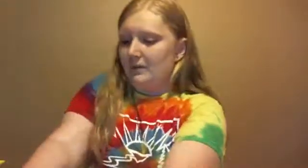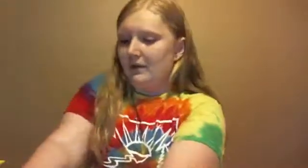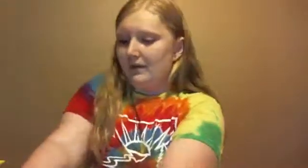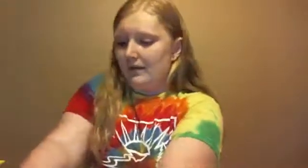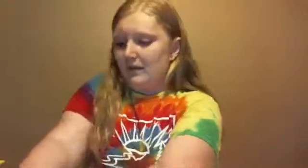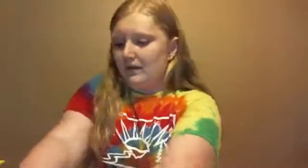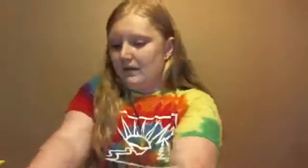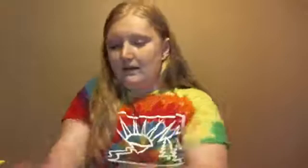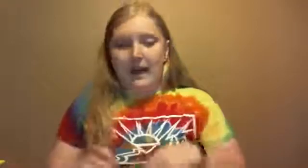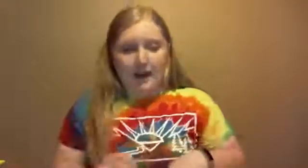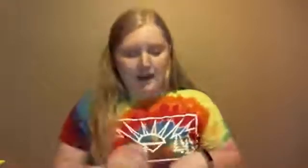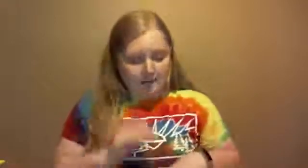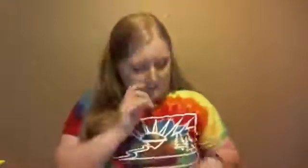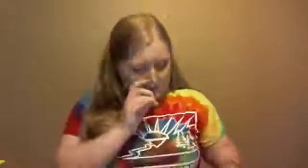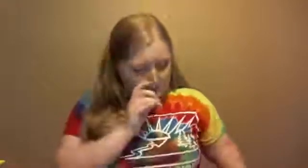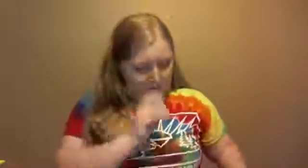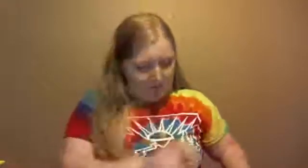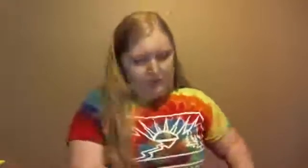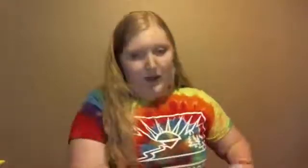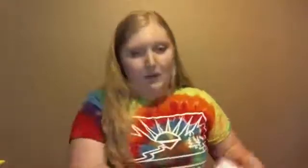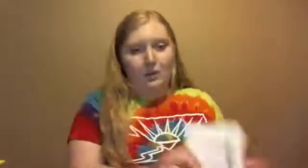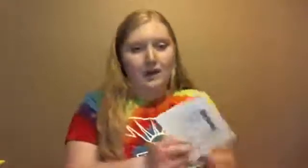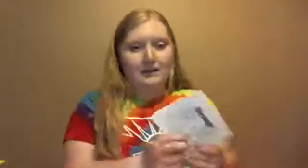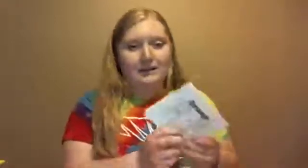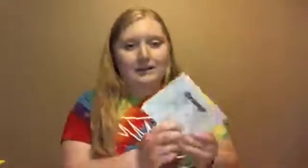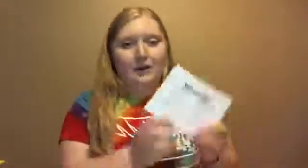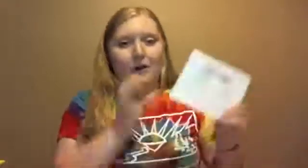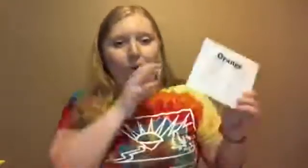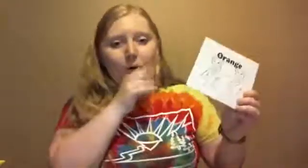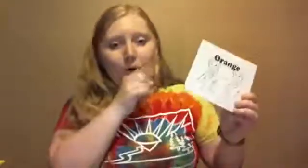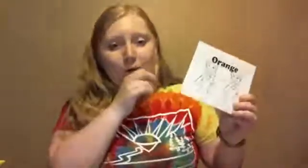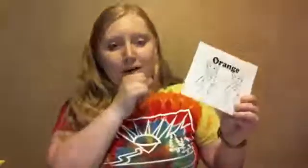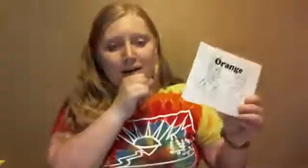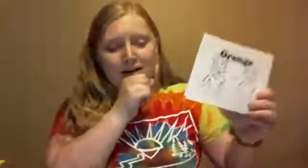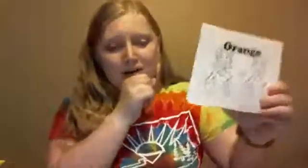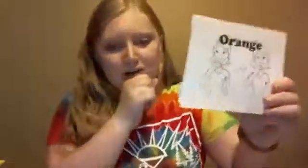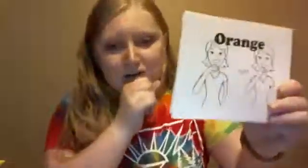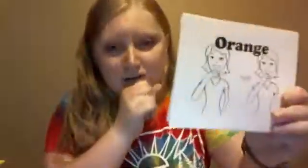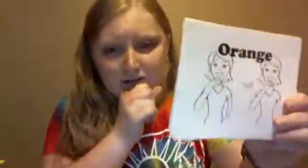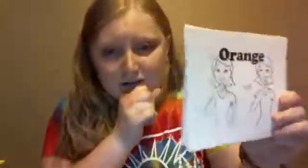to set those aside. So that was orange.